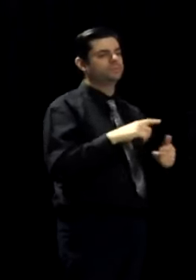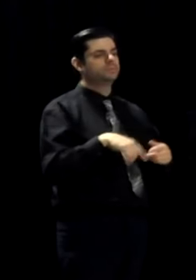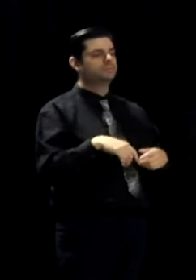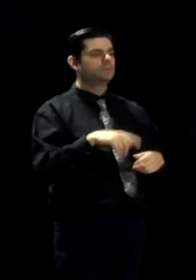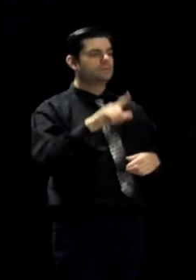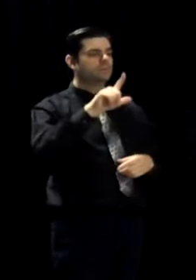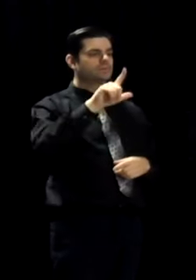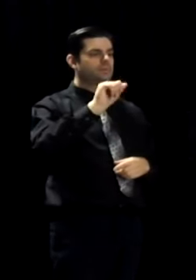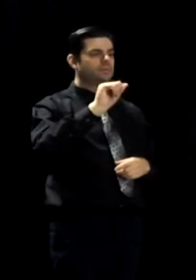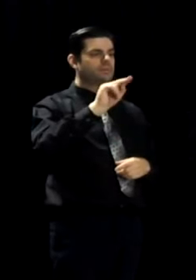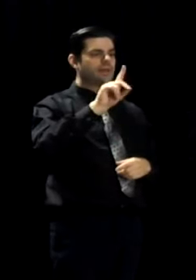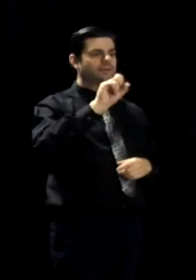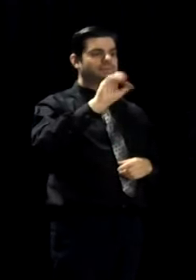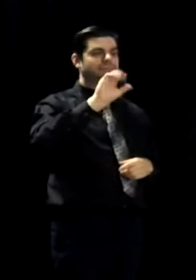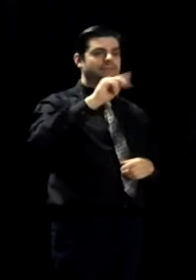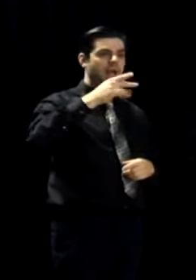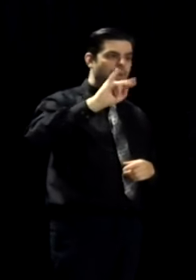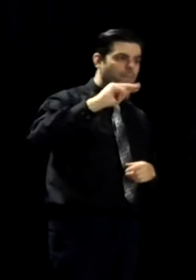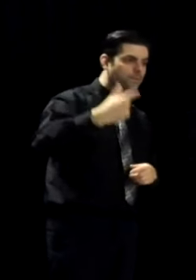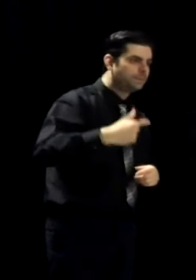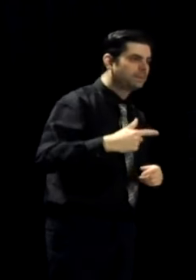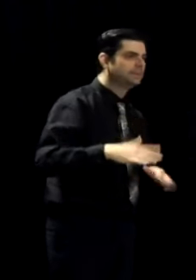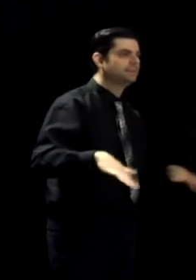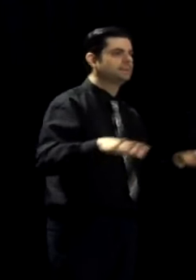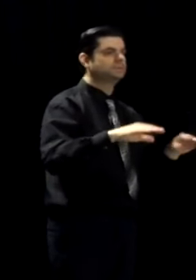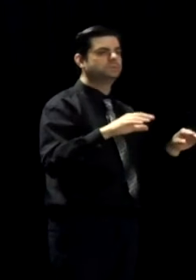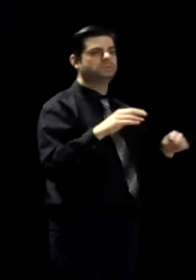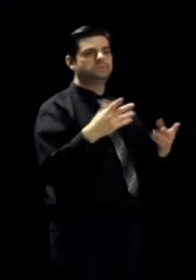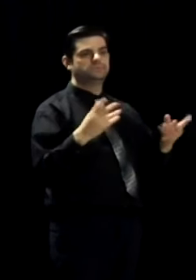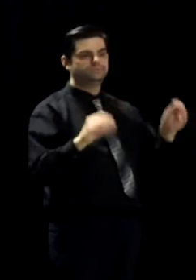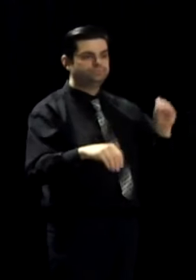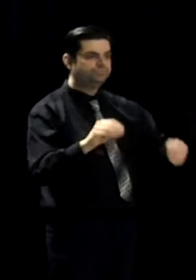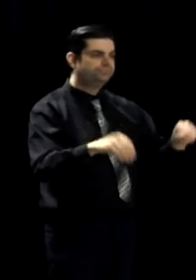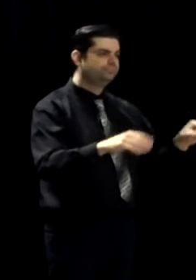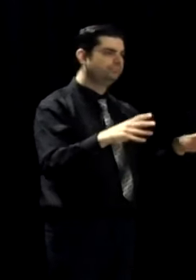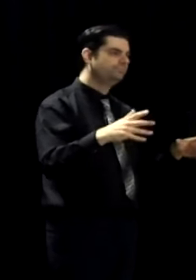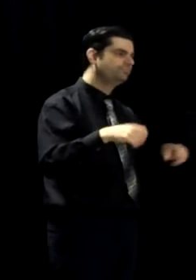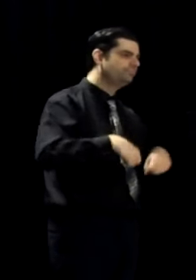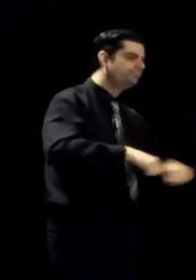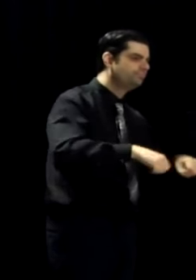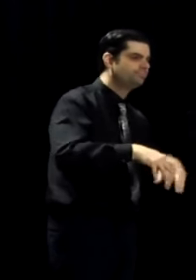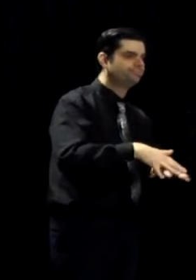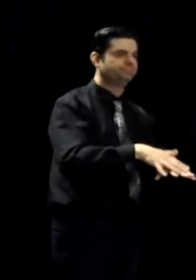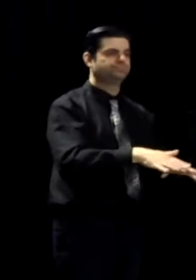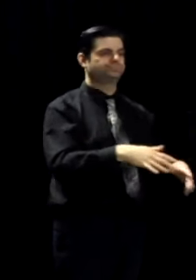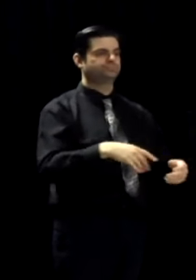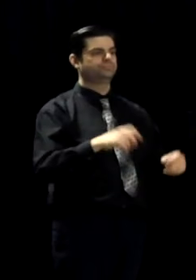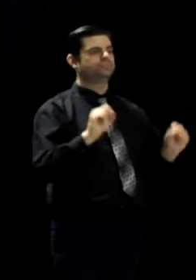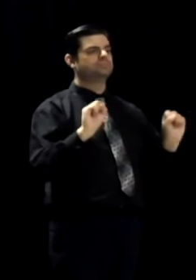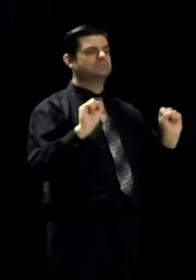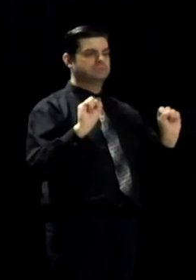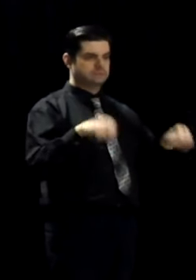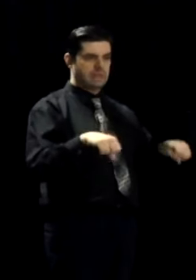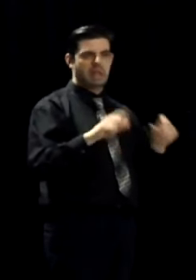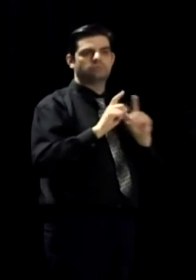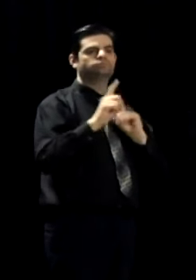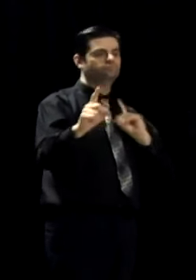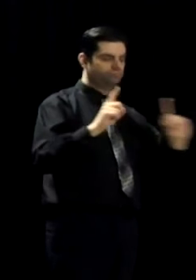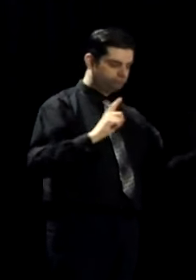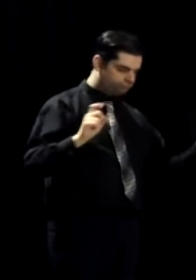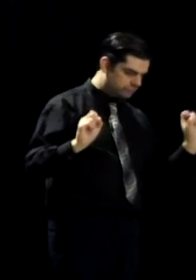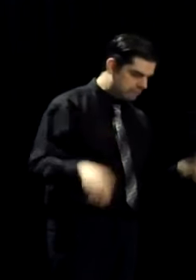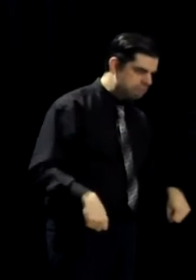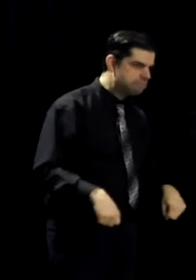way to look at specific health-related type practices, eye care, dental